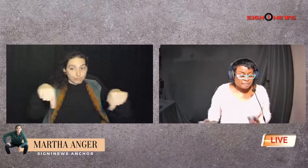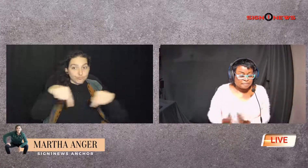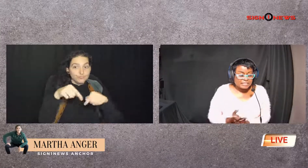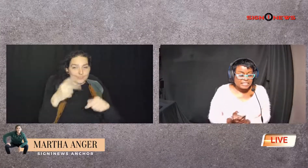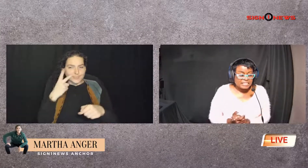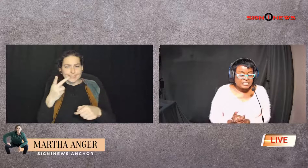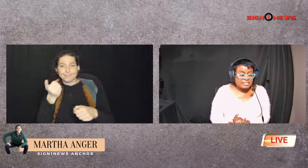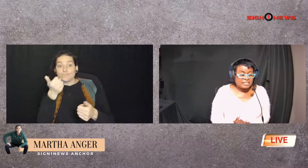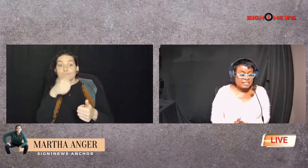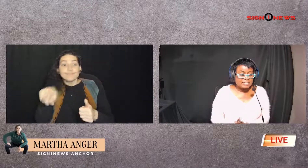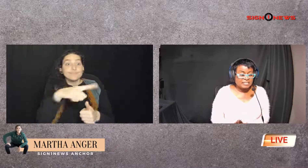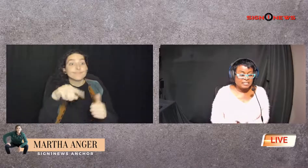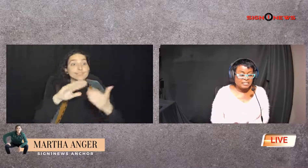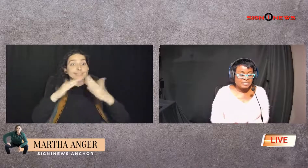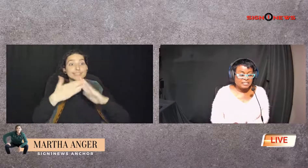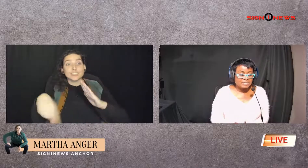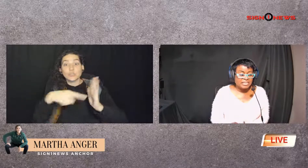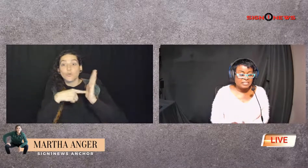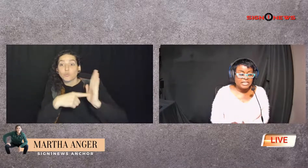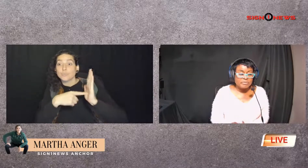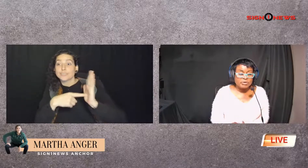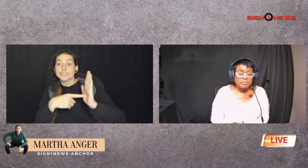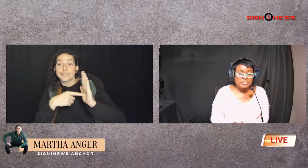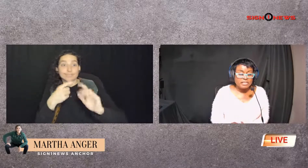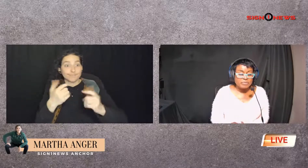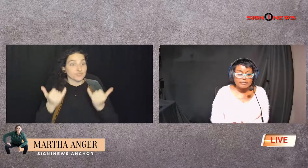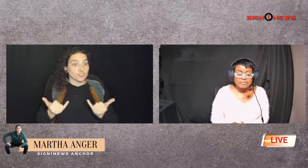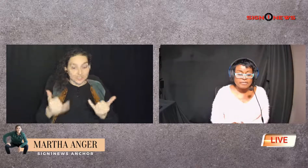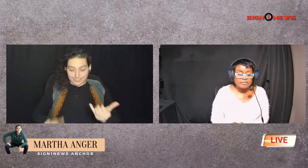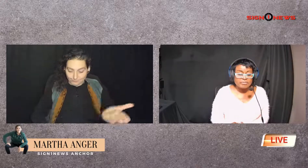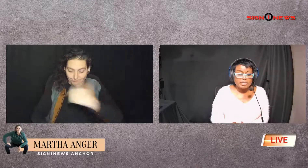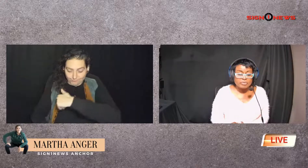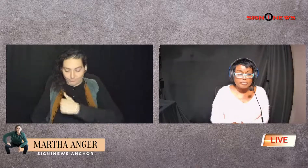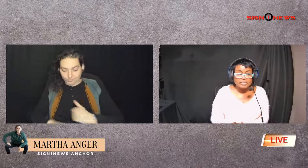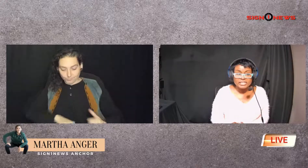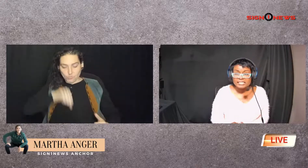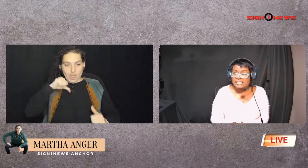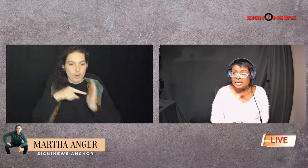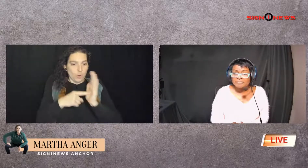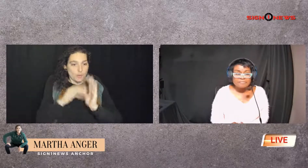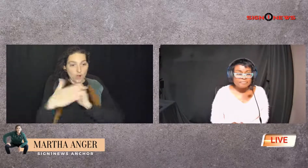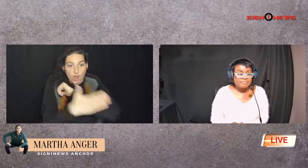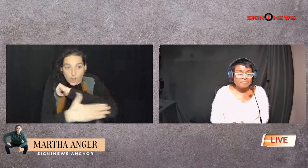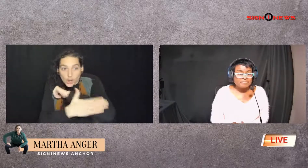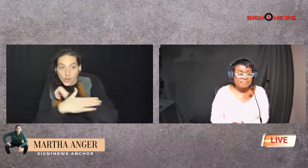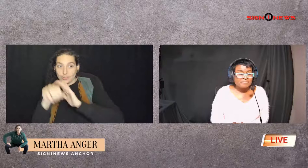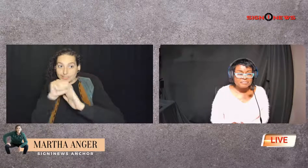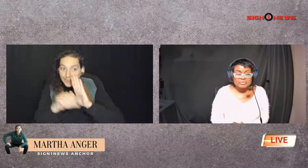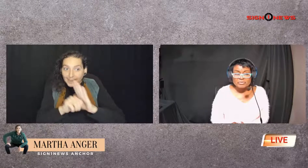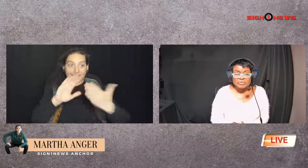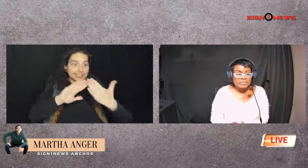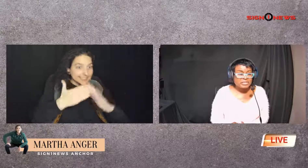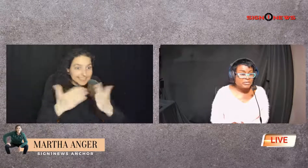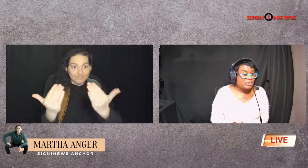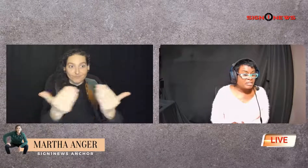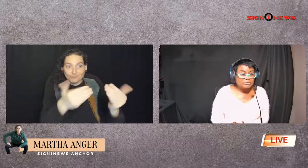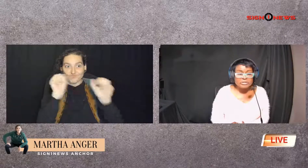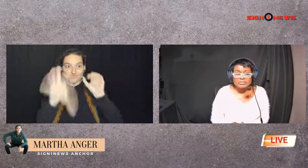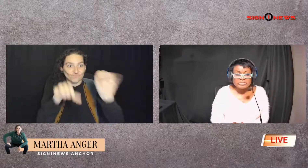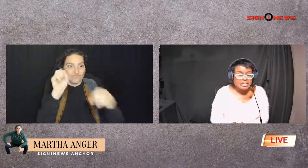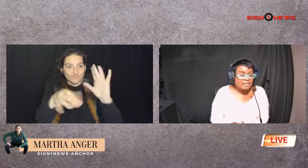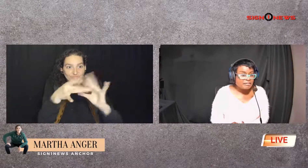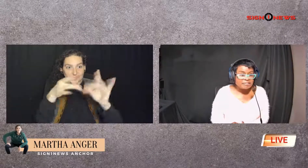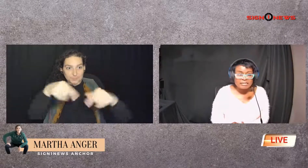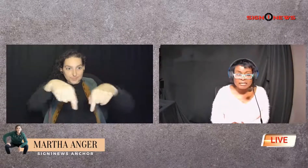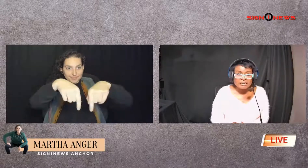All right, let's check the chat room to see what cities are being represented today. Representing your